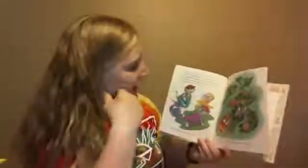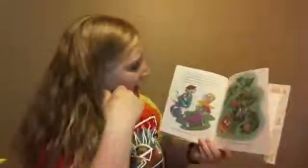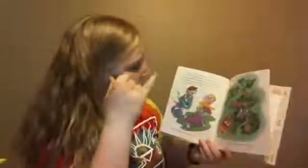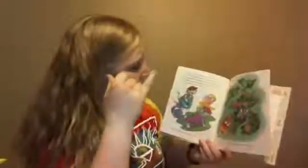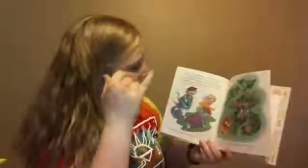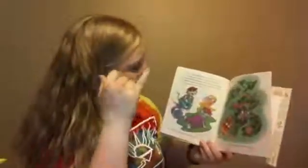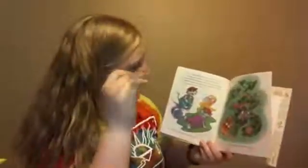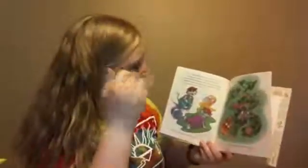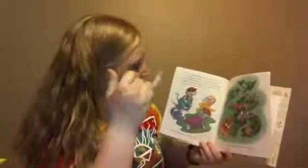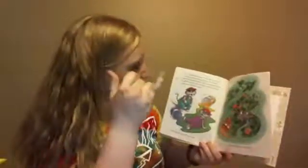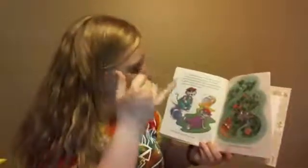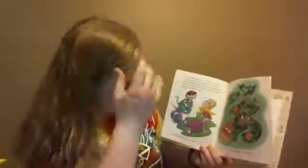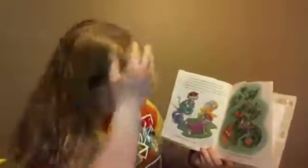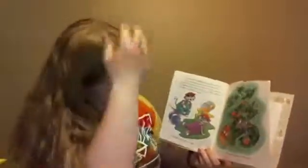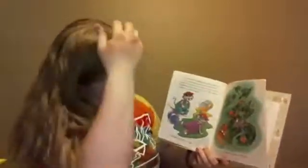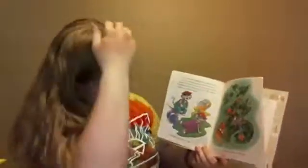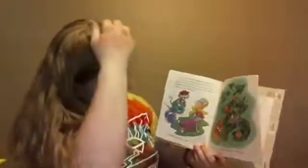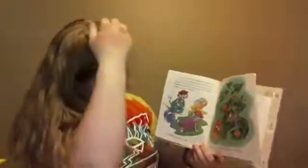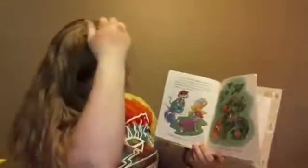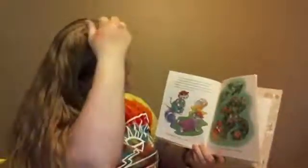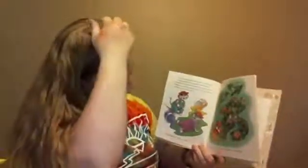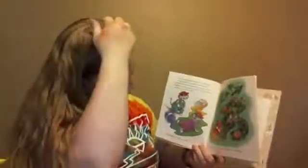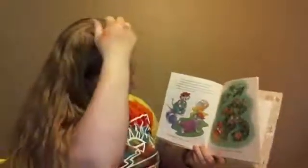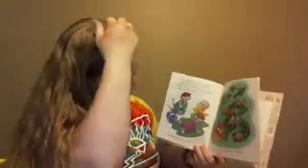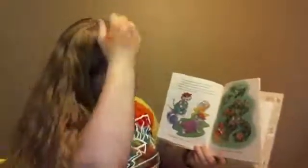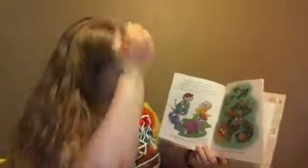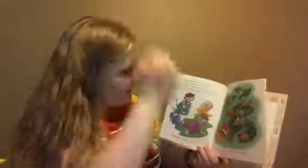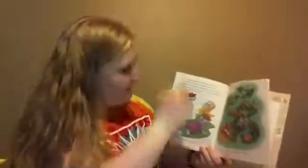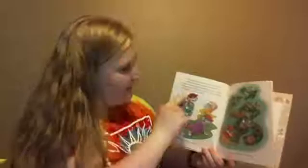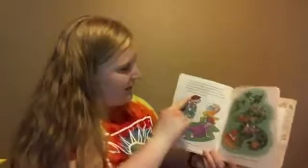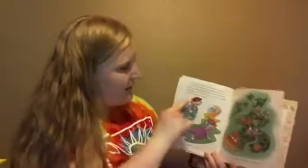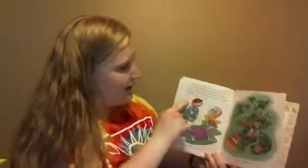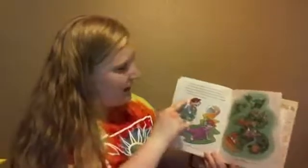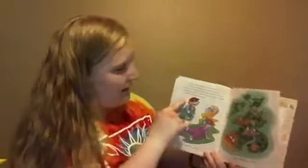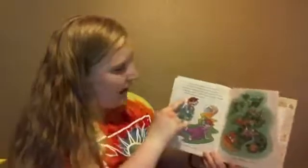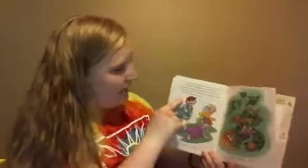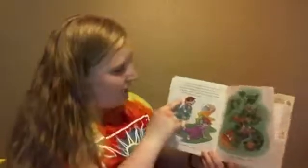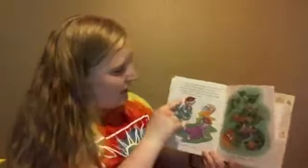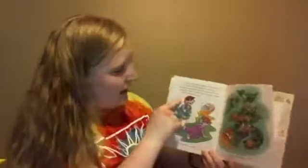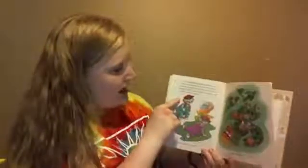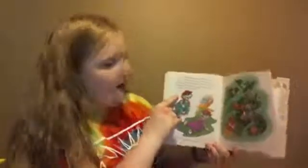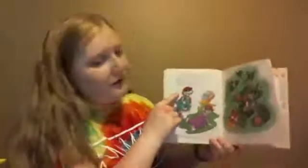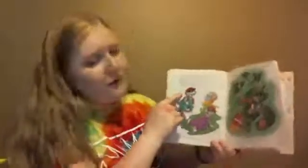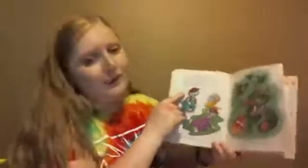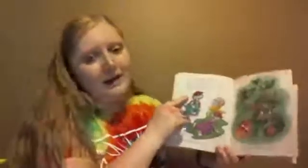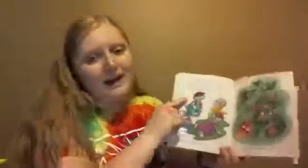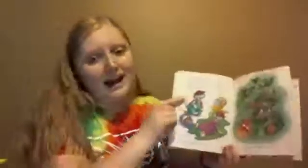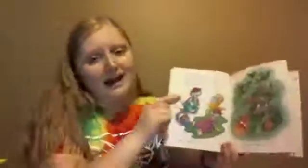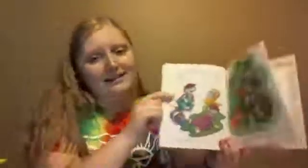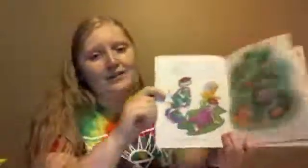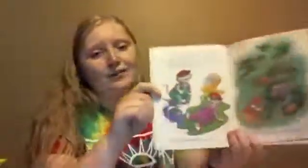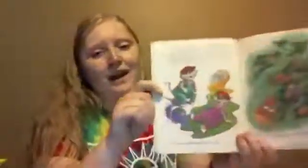and a bucket of yellow together, and it came to pass that they made a green as